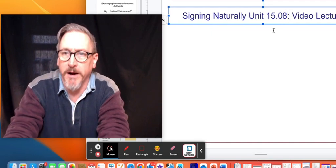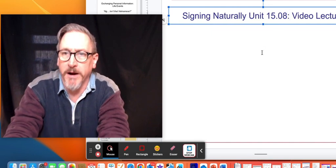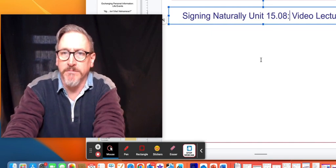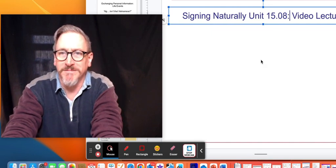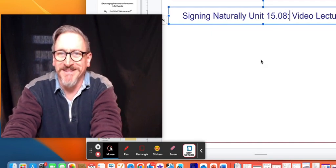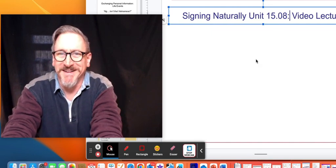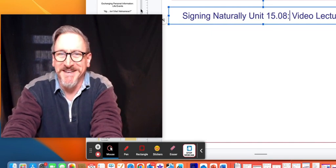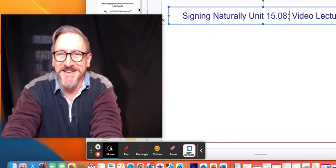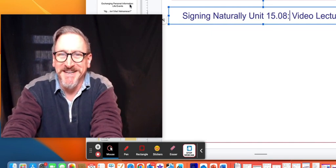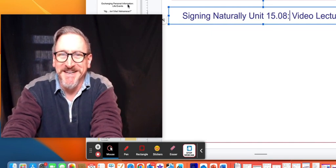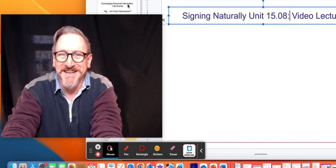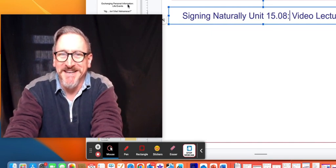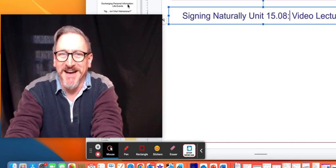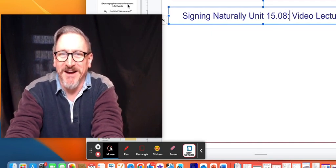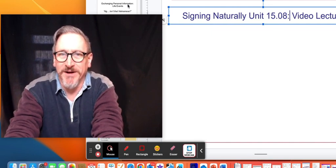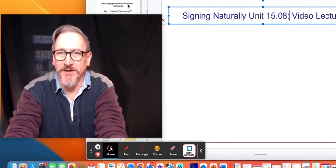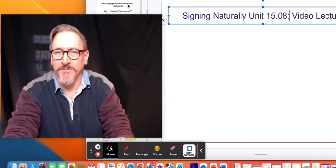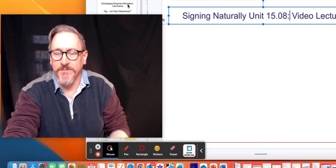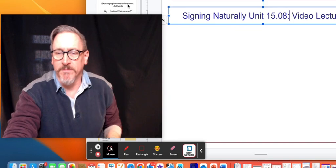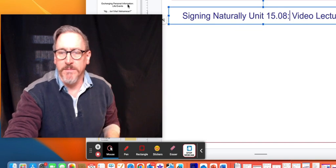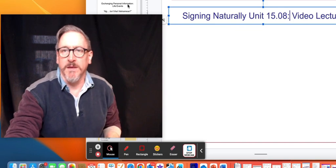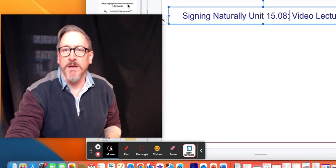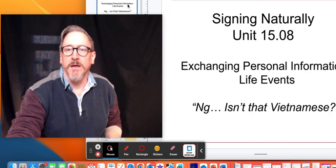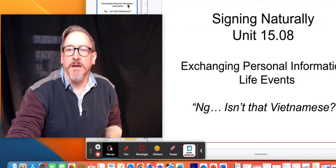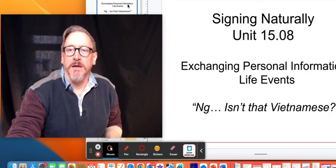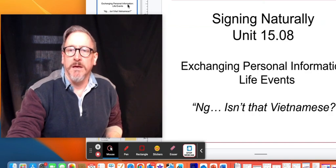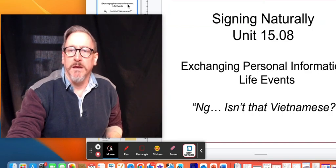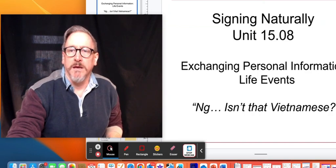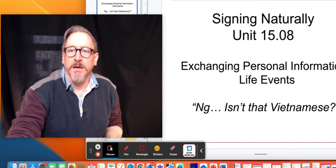All right. There we go.